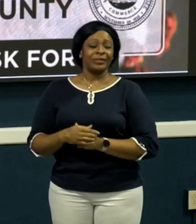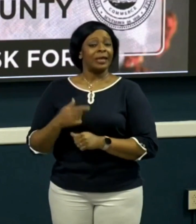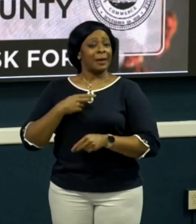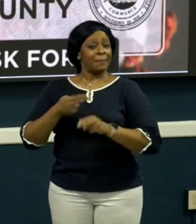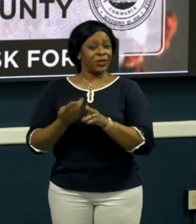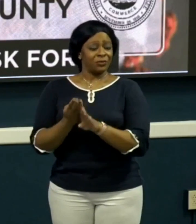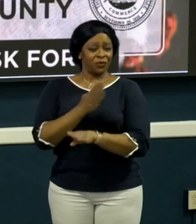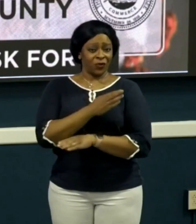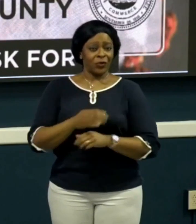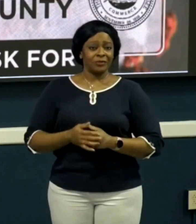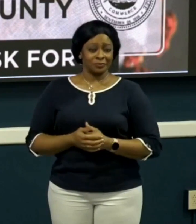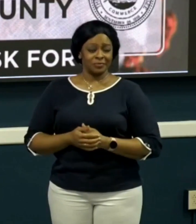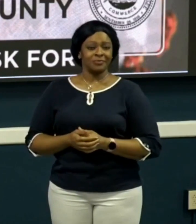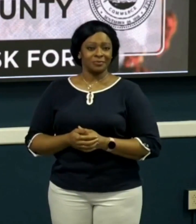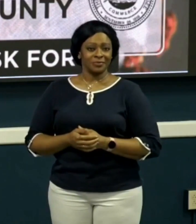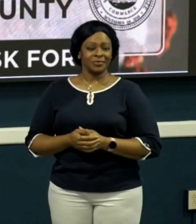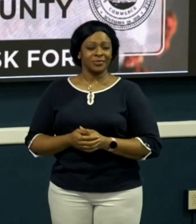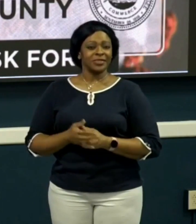said